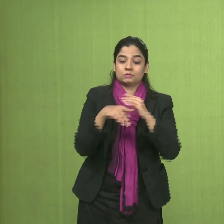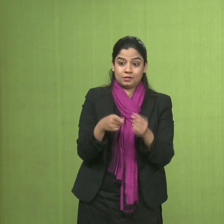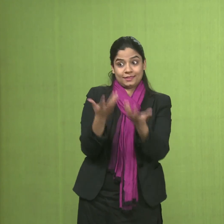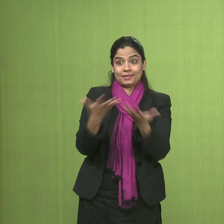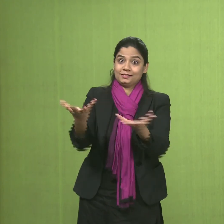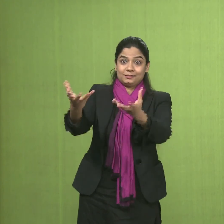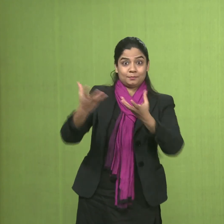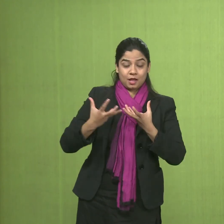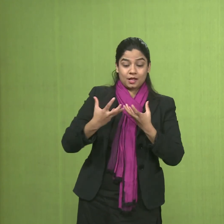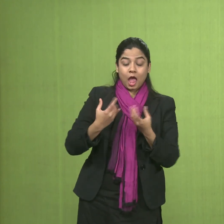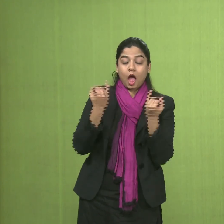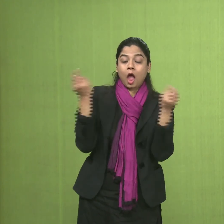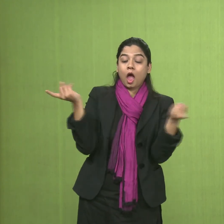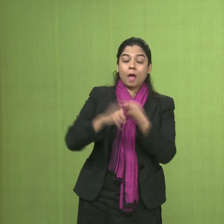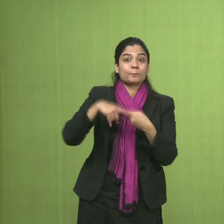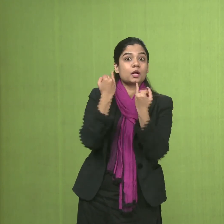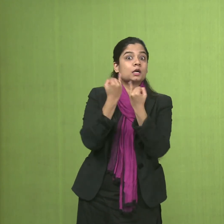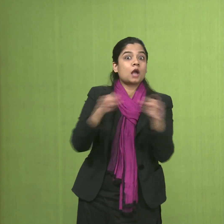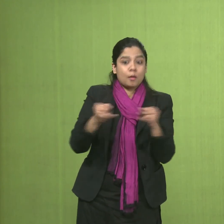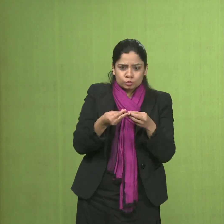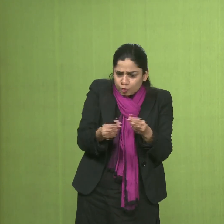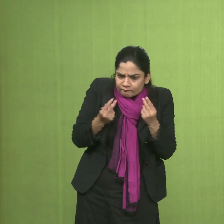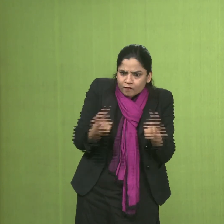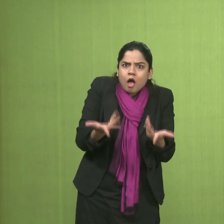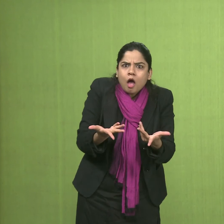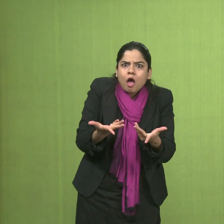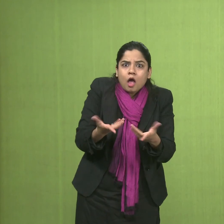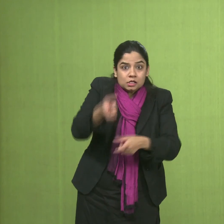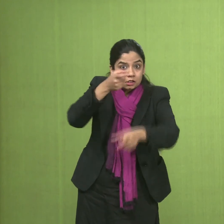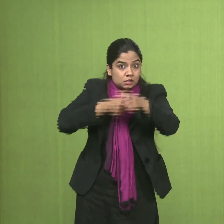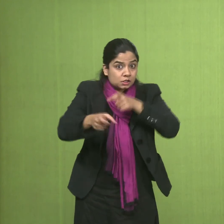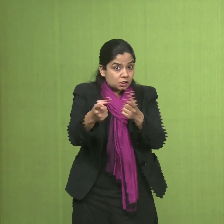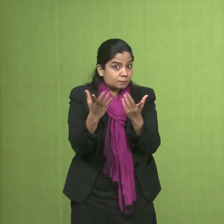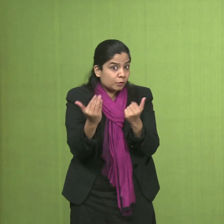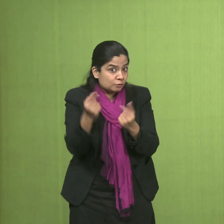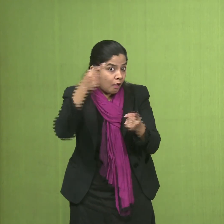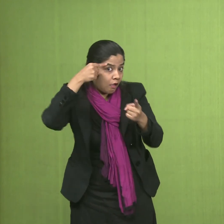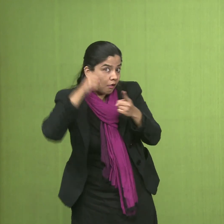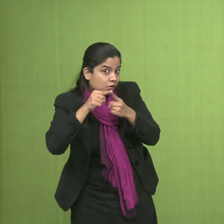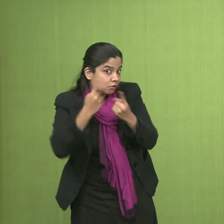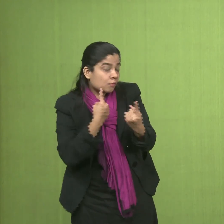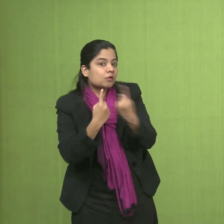before buying the things, we have to discuss the after sale services. If the thing goes bad,